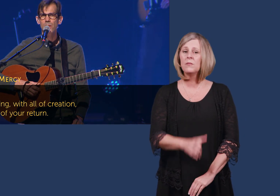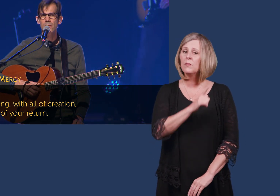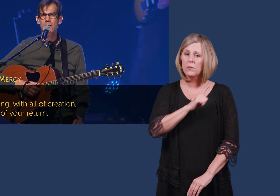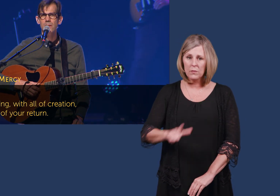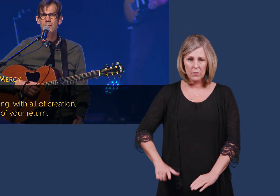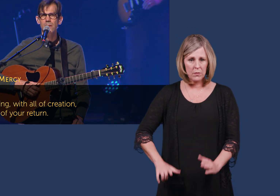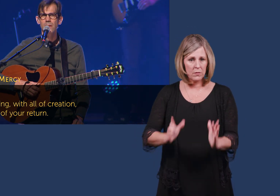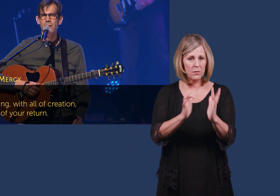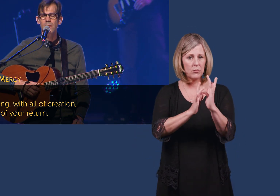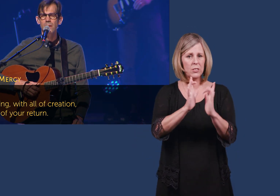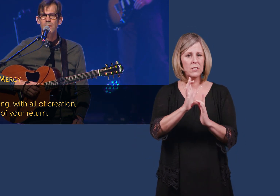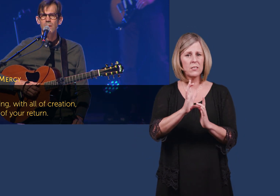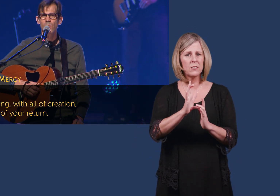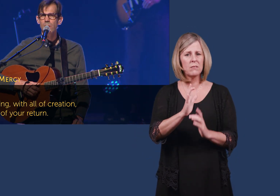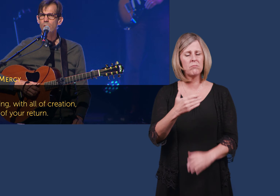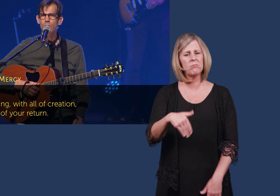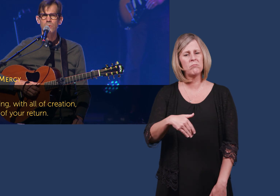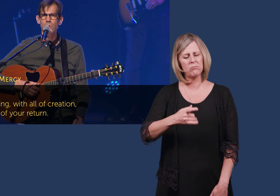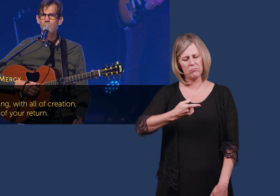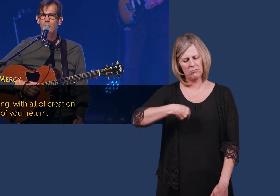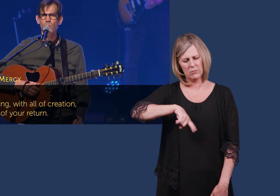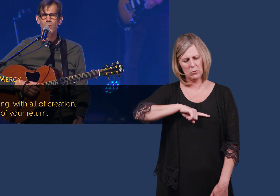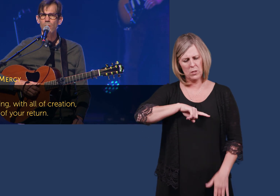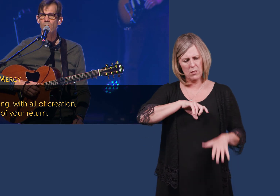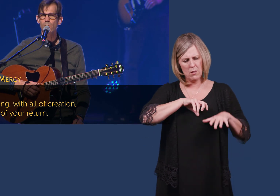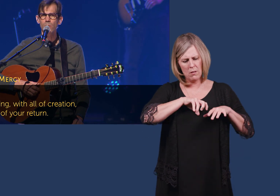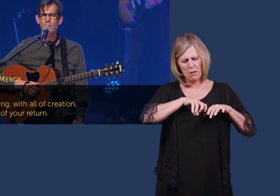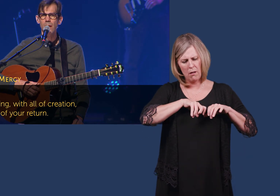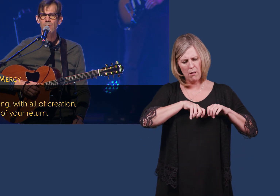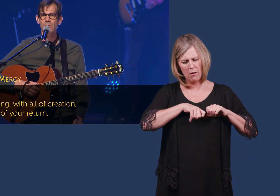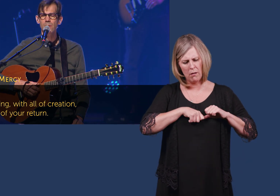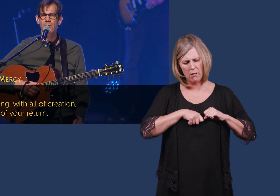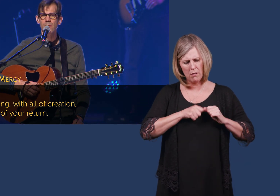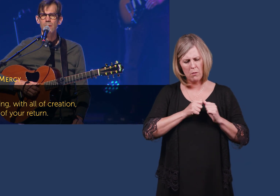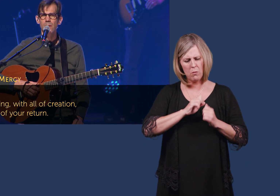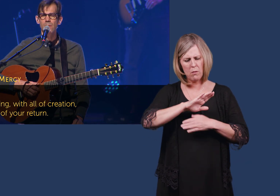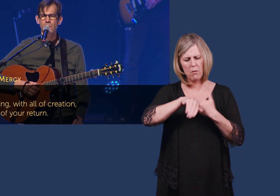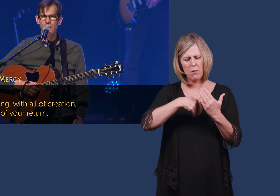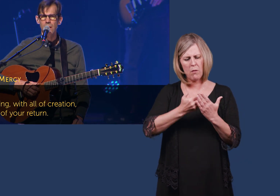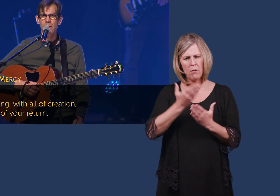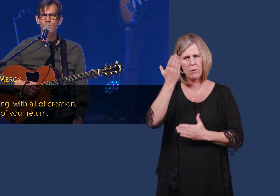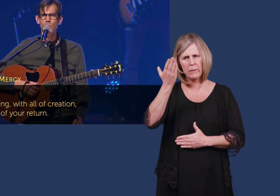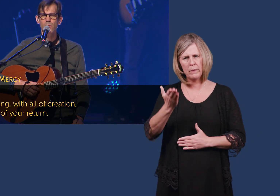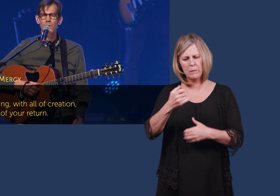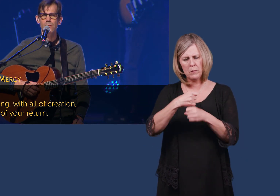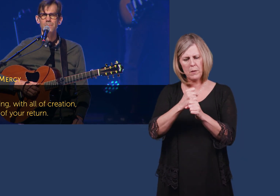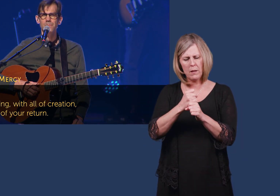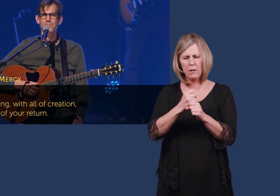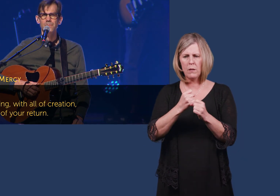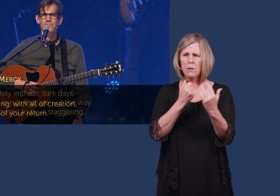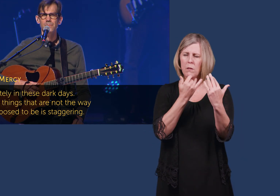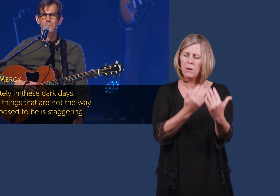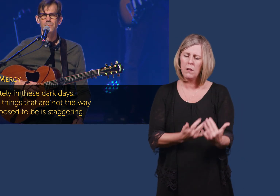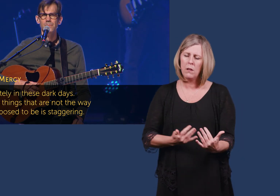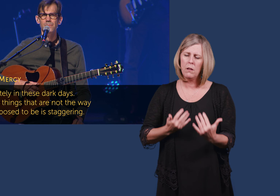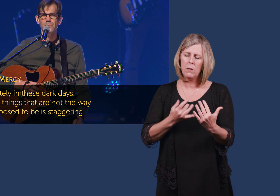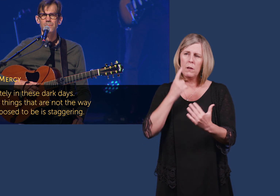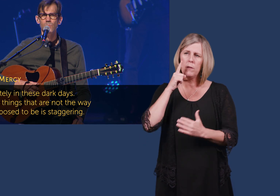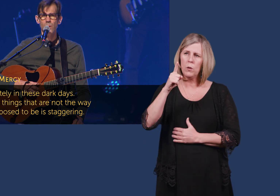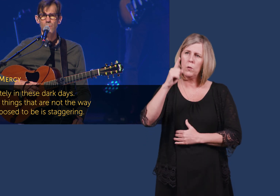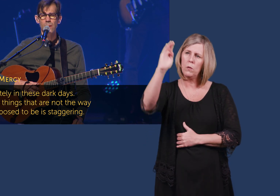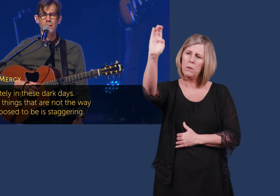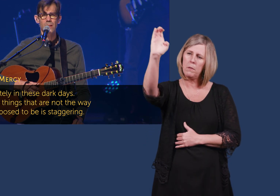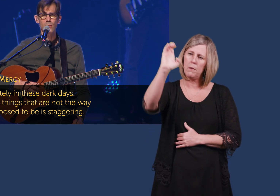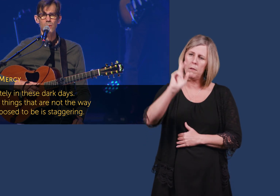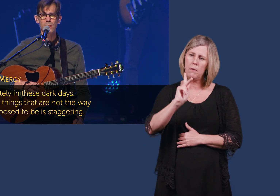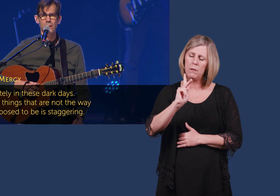Lord Jesus, we are groaning with all creation for the day of your return.